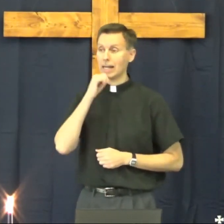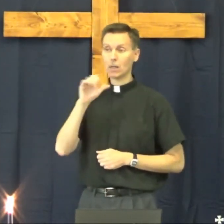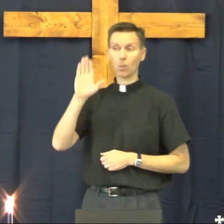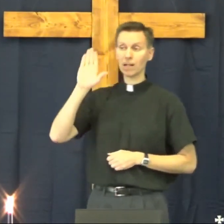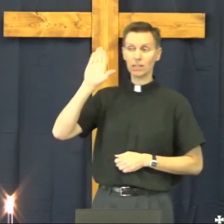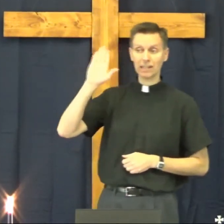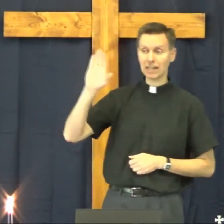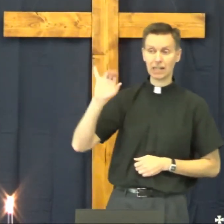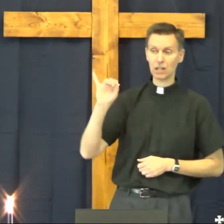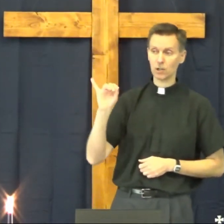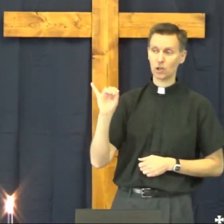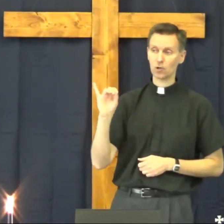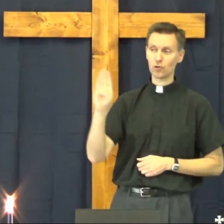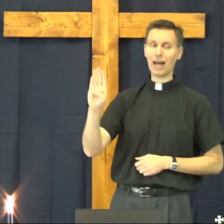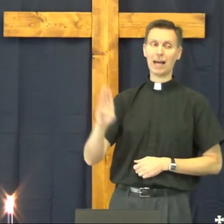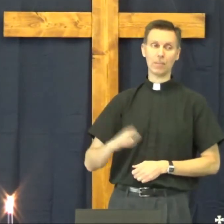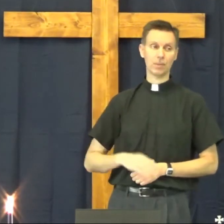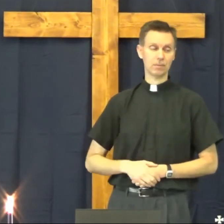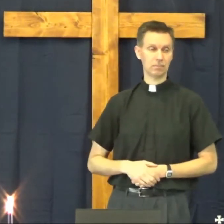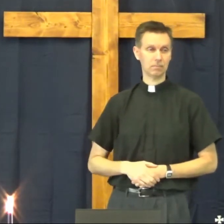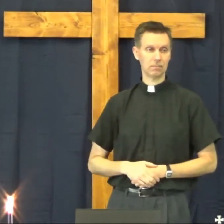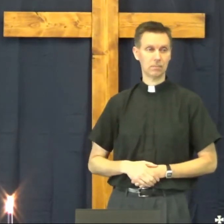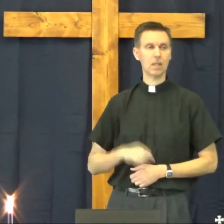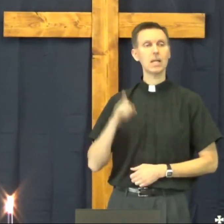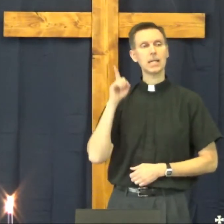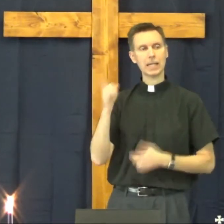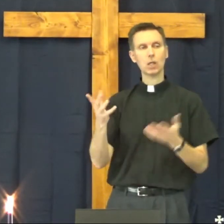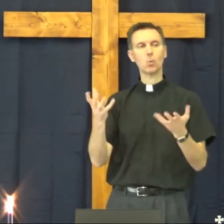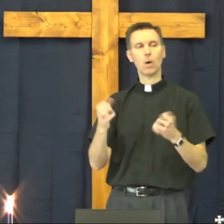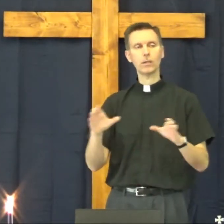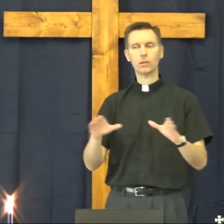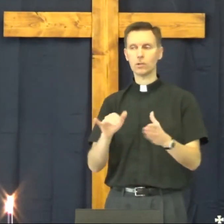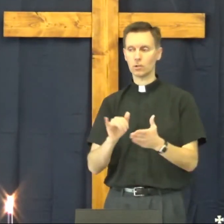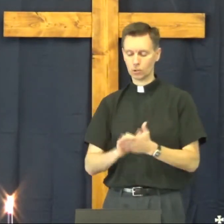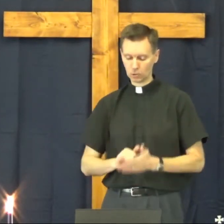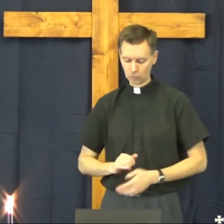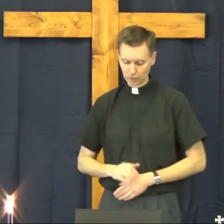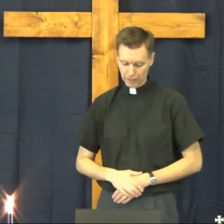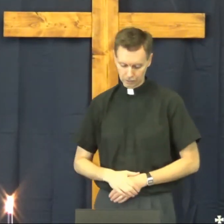it wasn't his job. He wanted to do that.